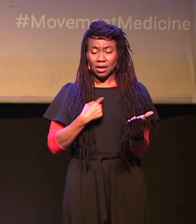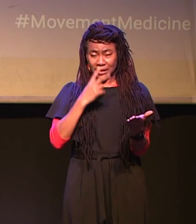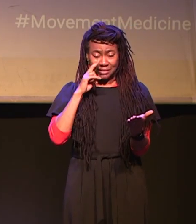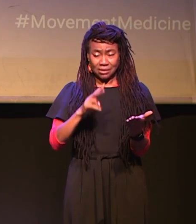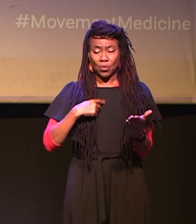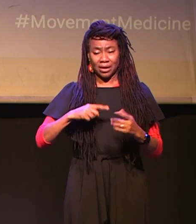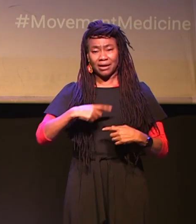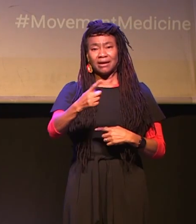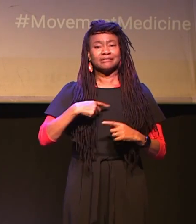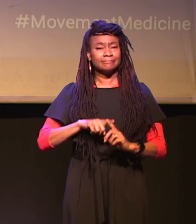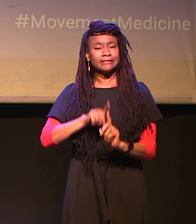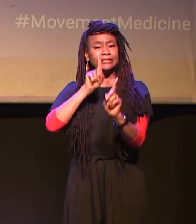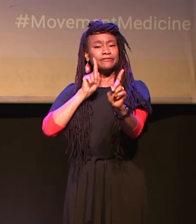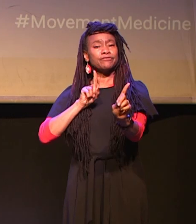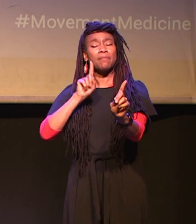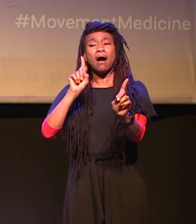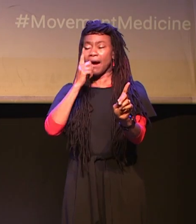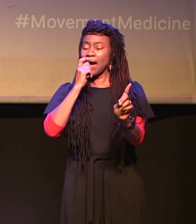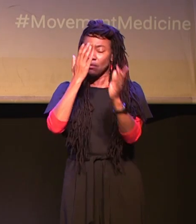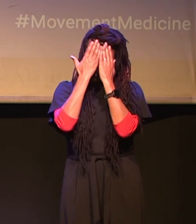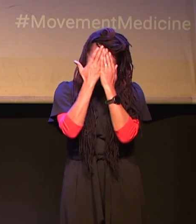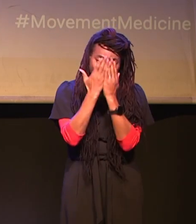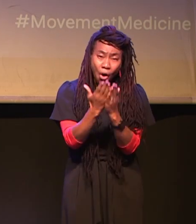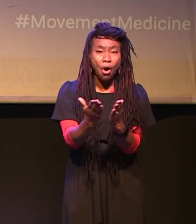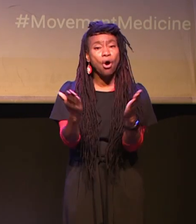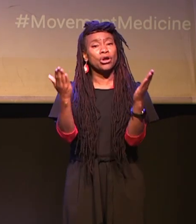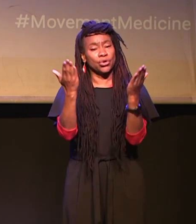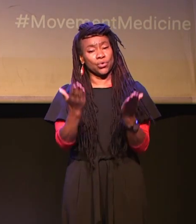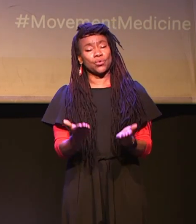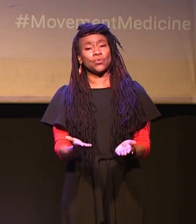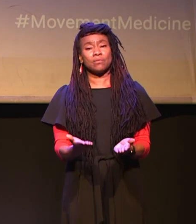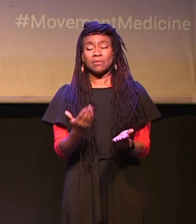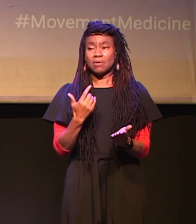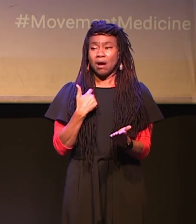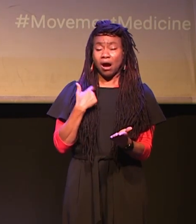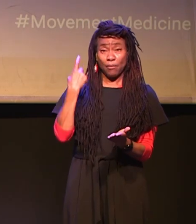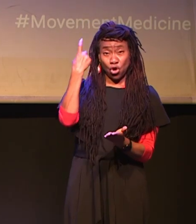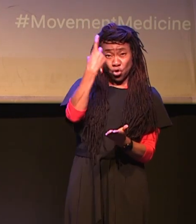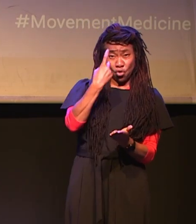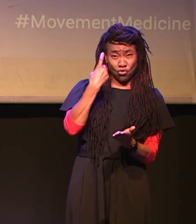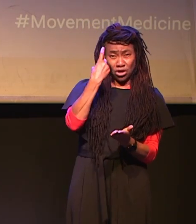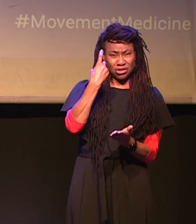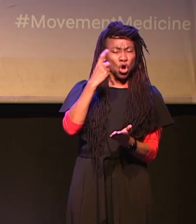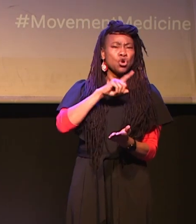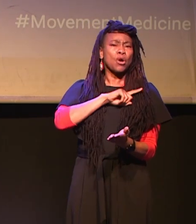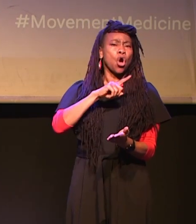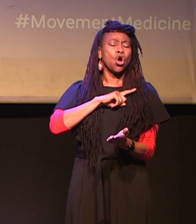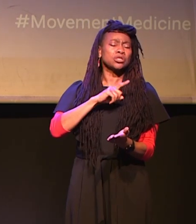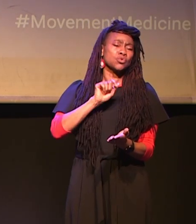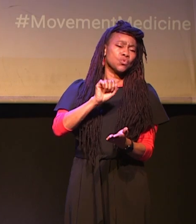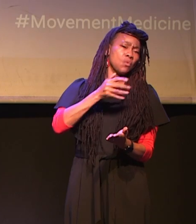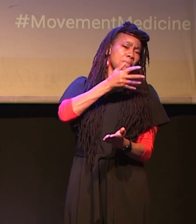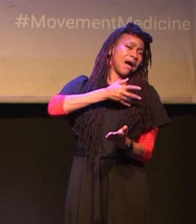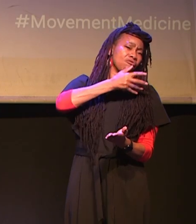can completely honor you, and I'm curious about, not in an anthropological way, but I'm curious